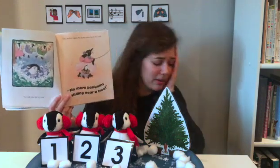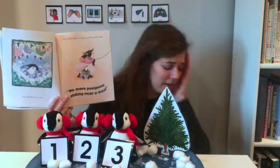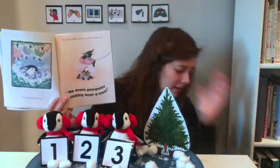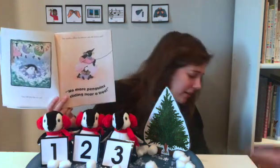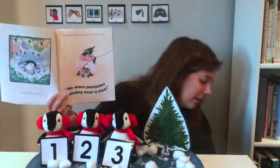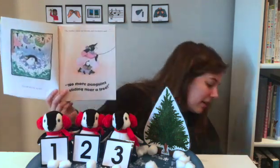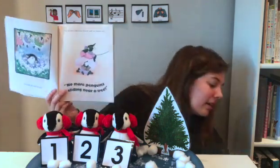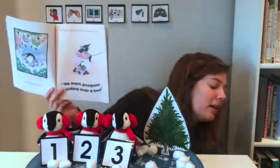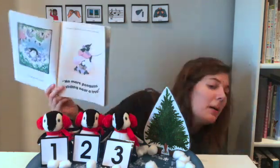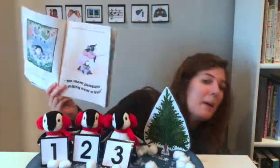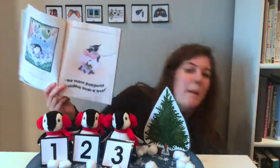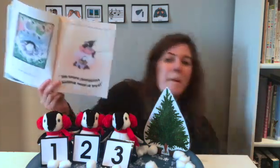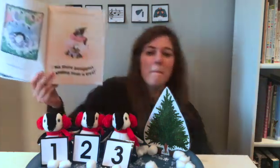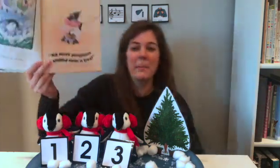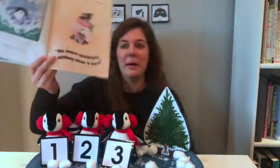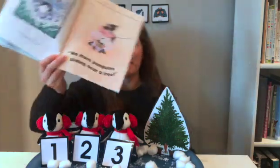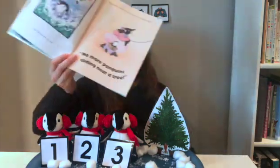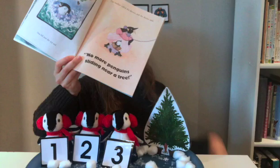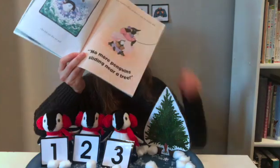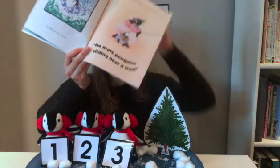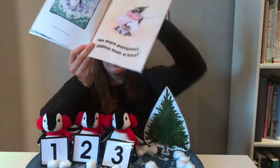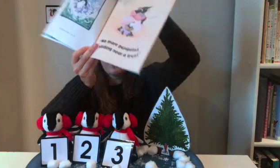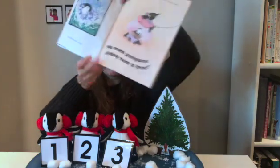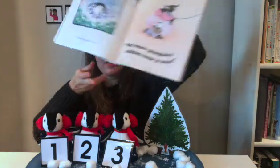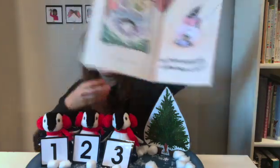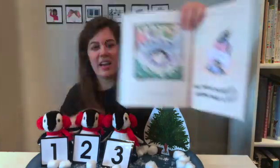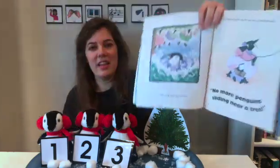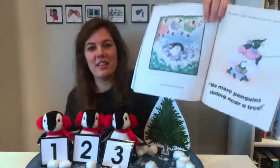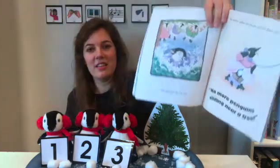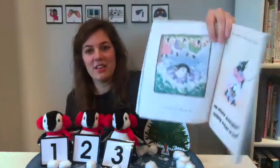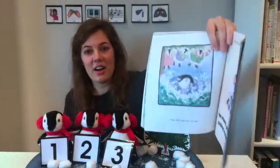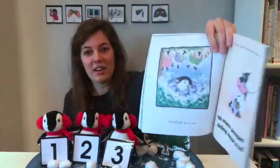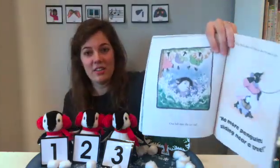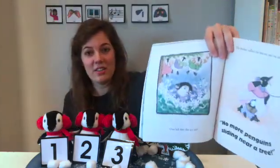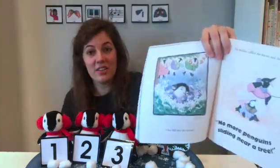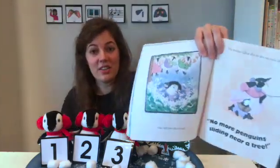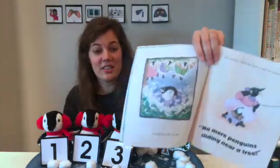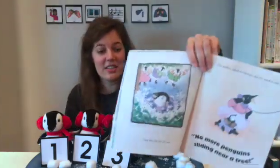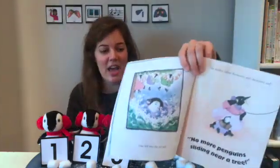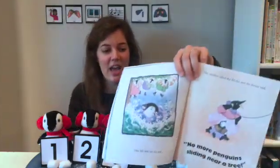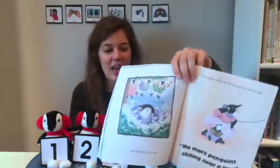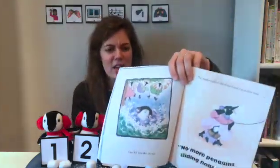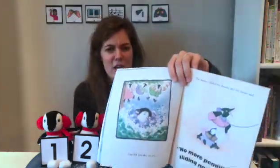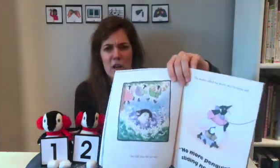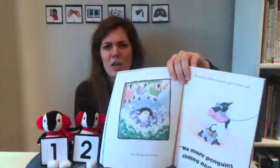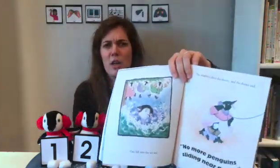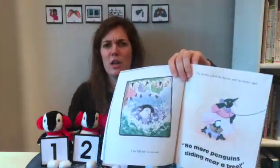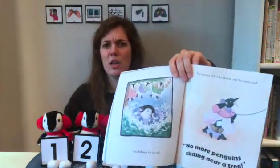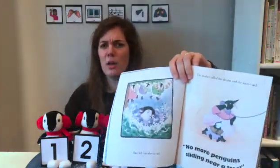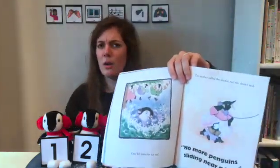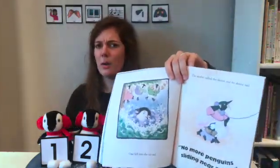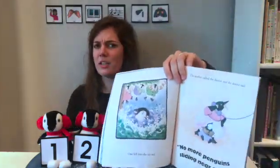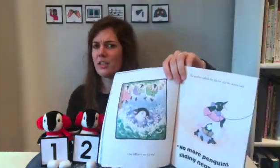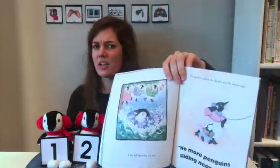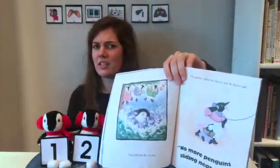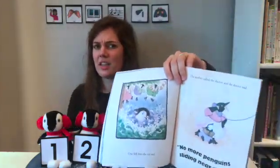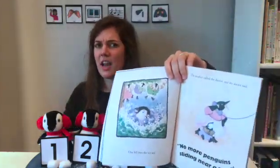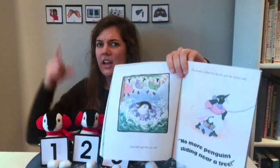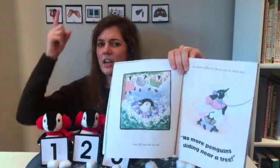burr. Mama called the doctor and the doctor said, what did the doctor say?